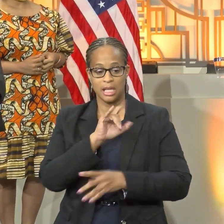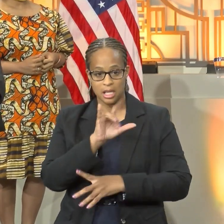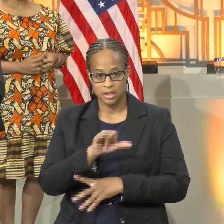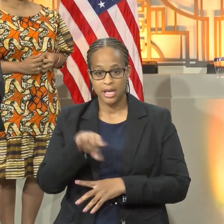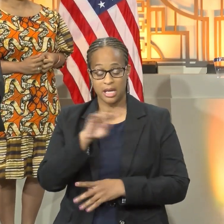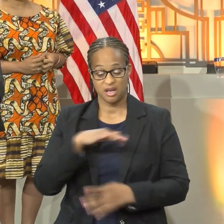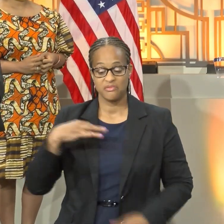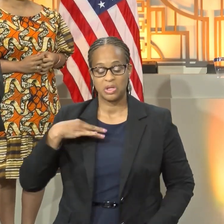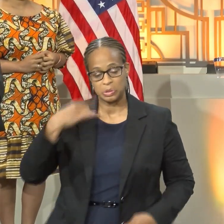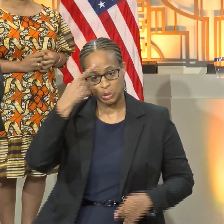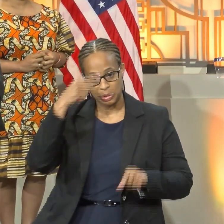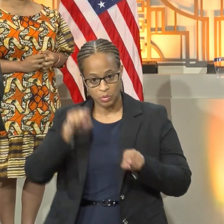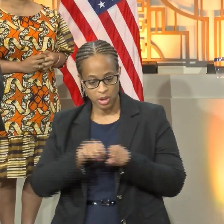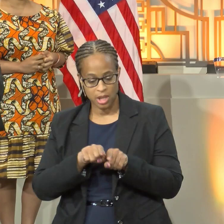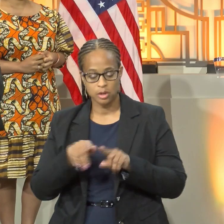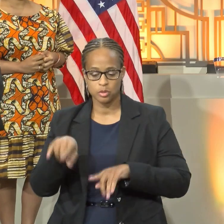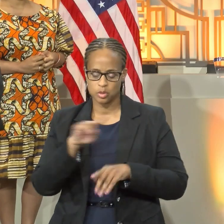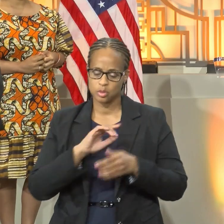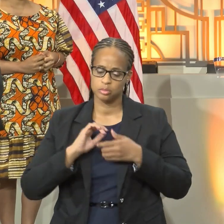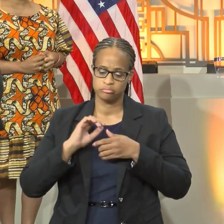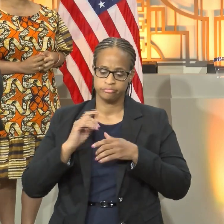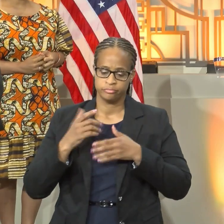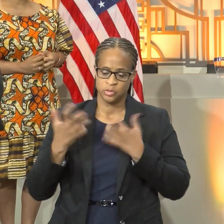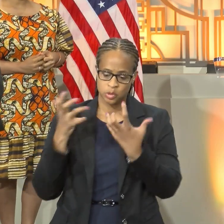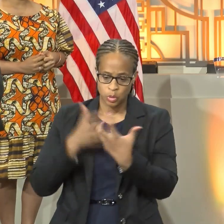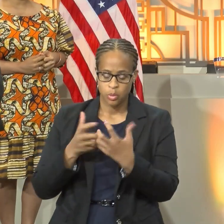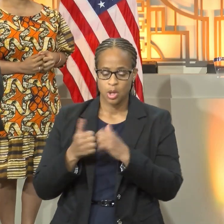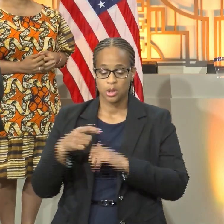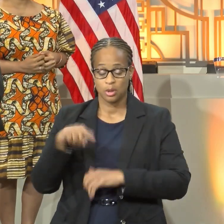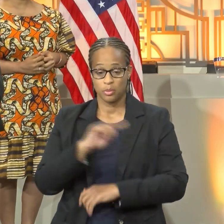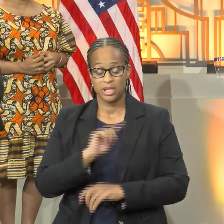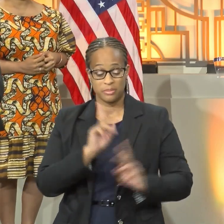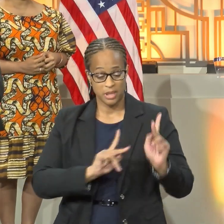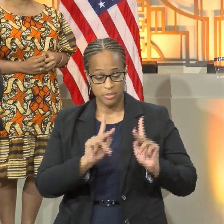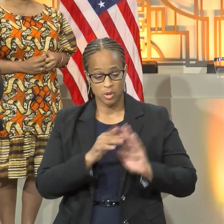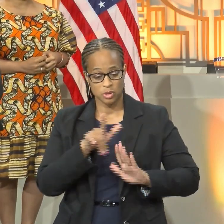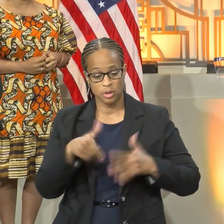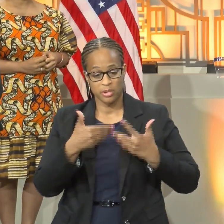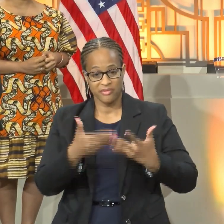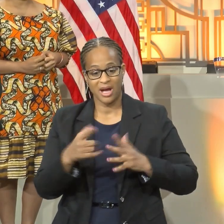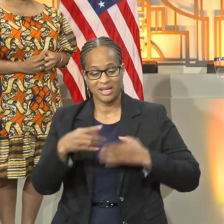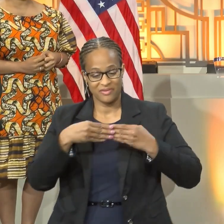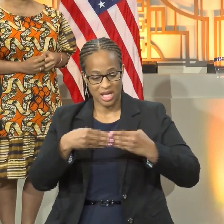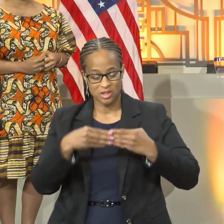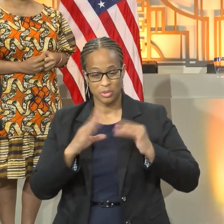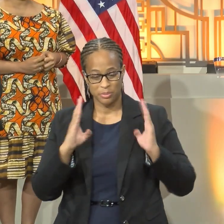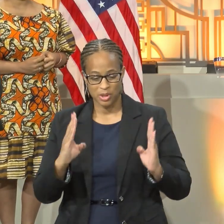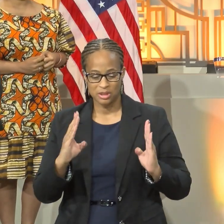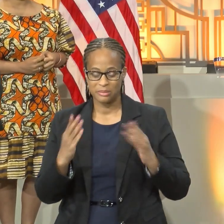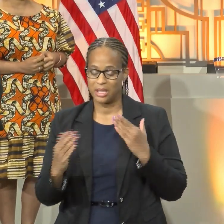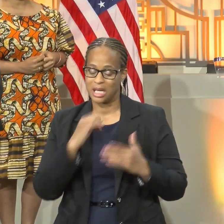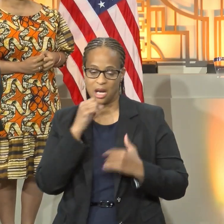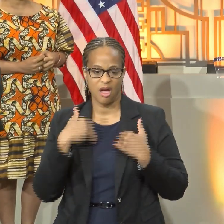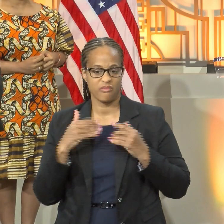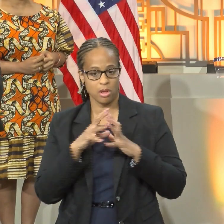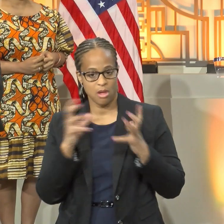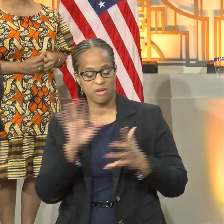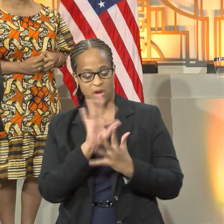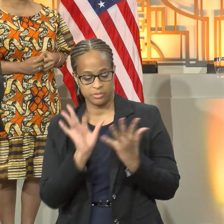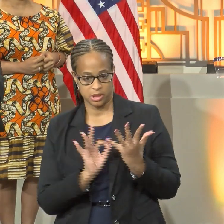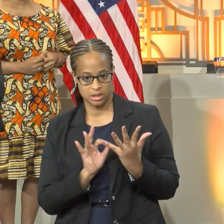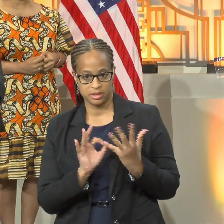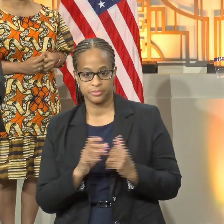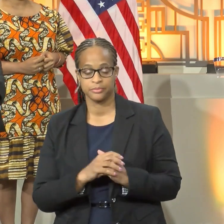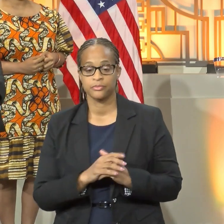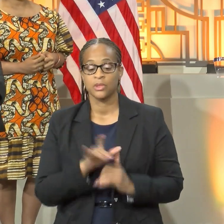voluntarily agreeing to work with tenants to provide a grace period for those who may have few options. Like our